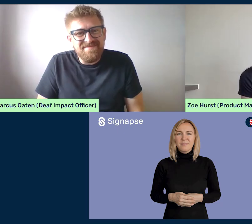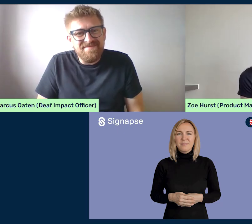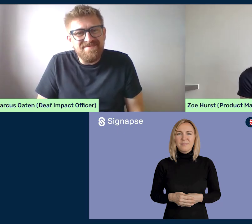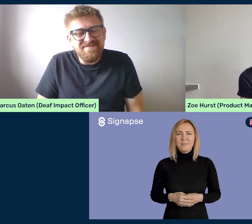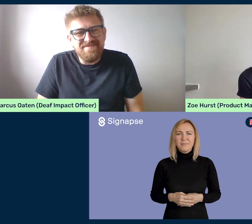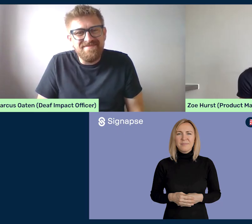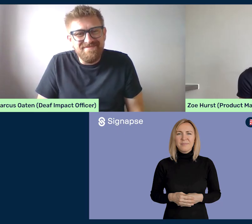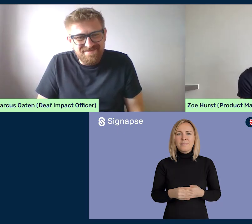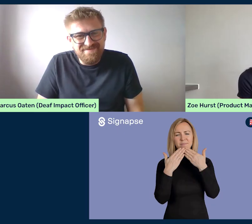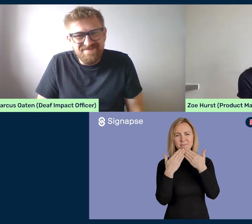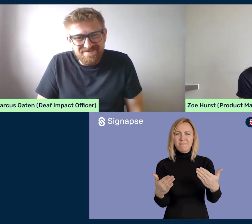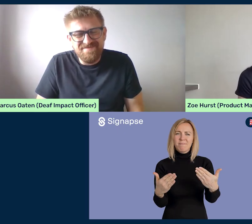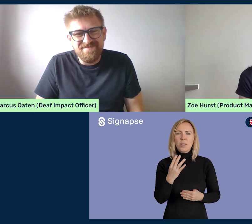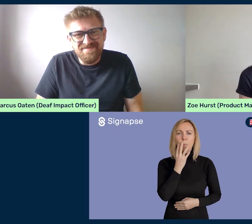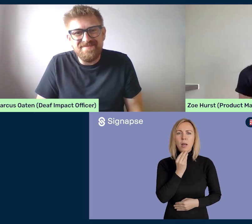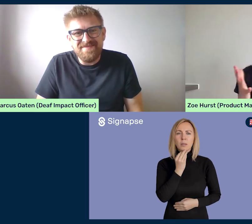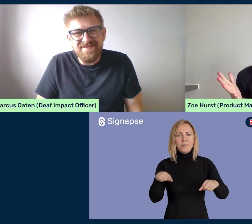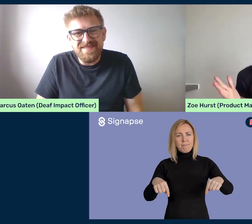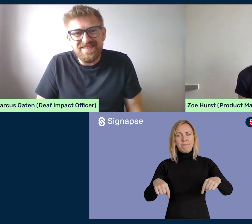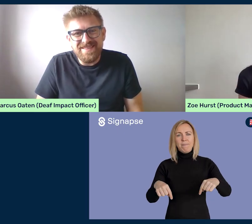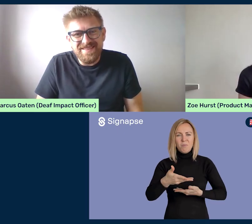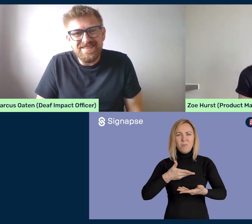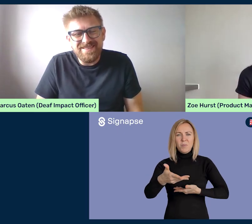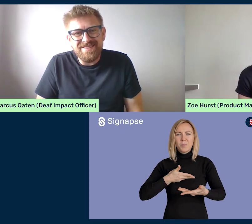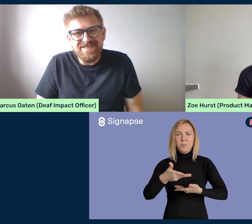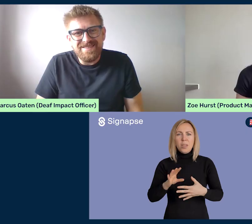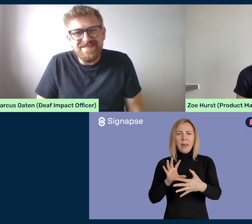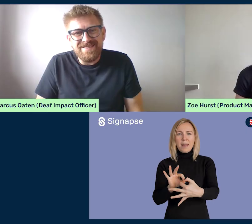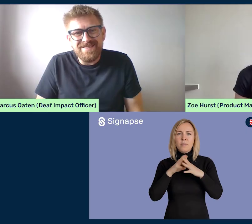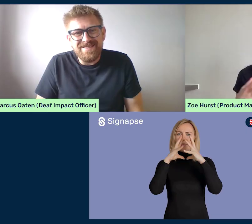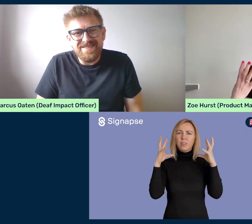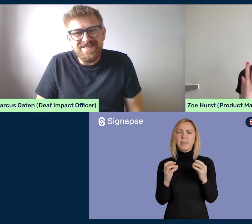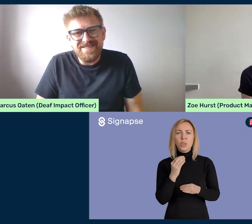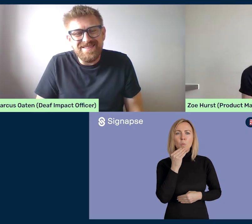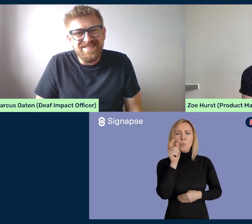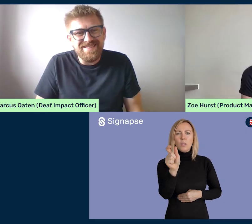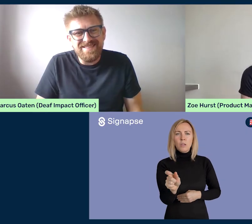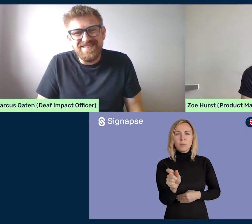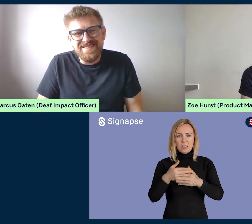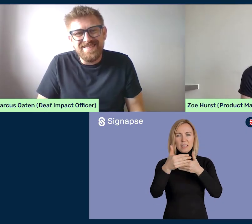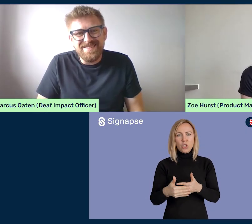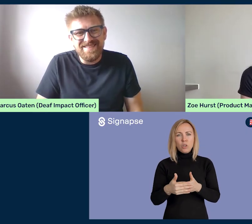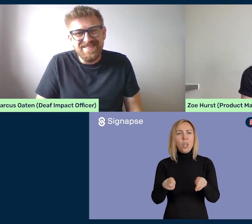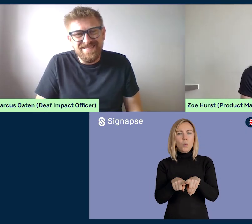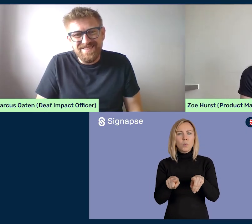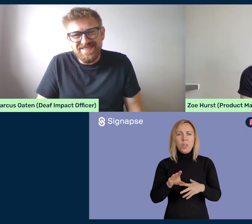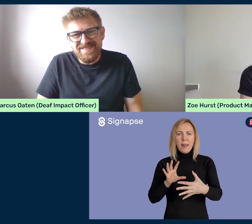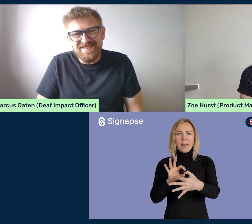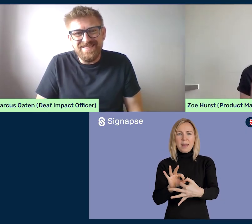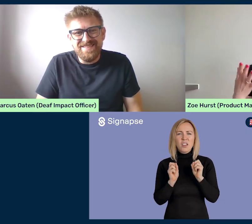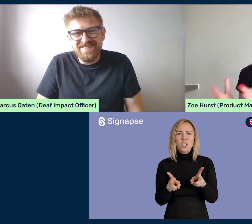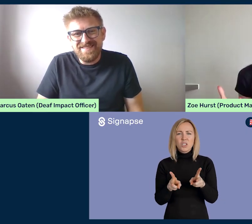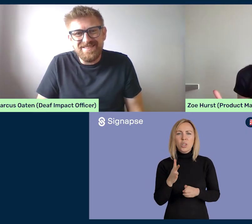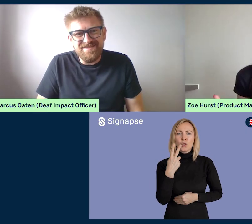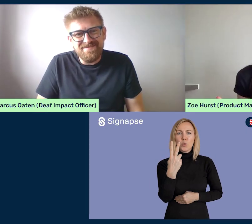your time and chatting with me to kind of go through everything from very beginning of going to these user